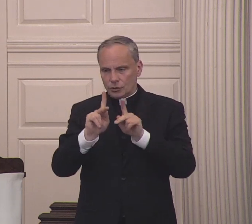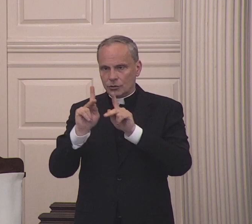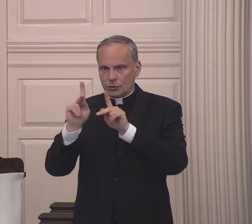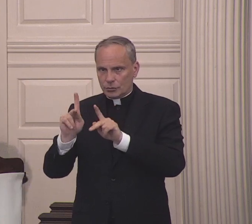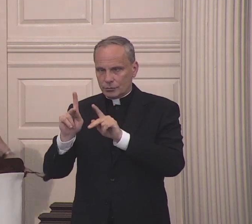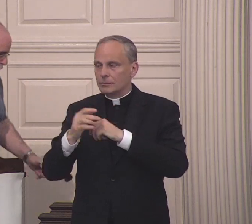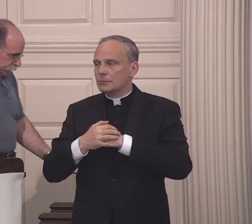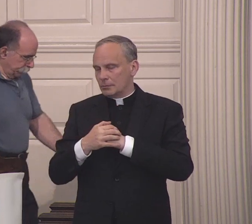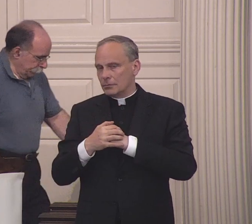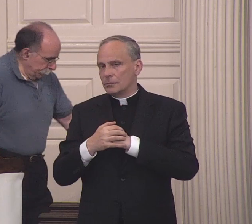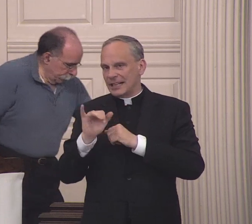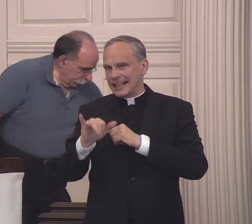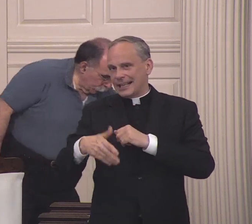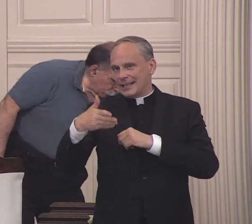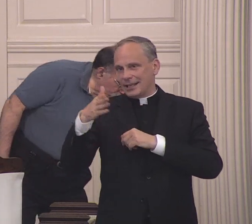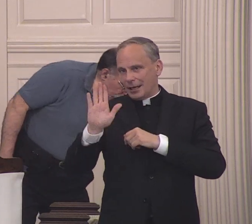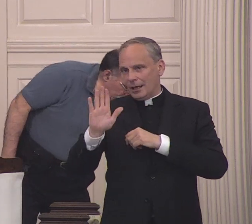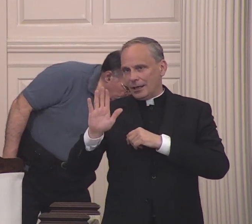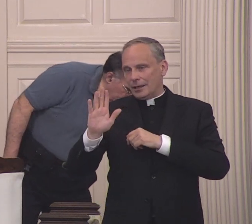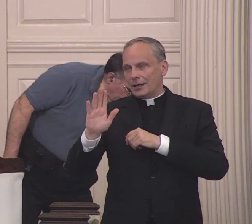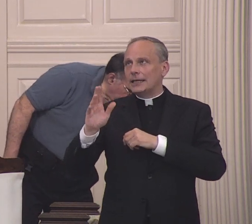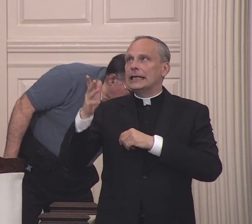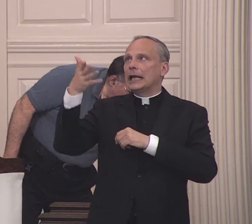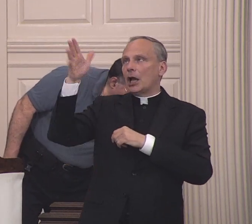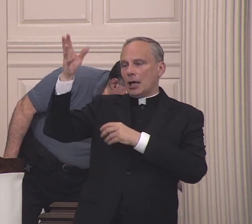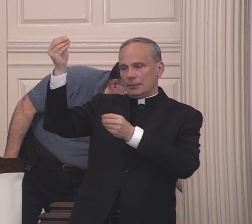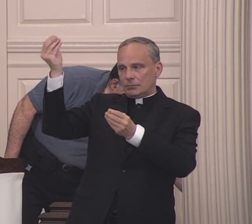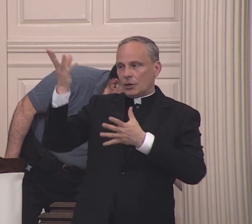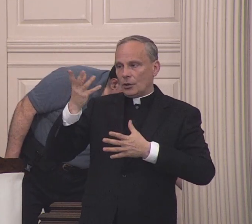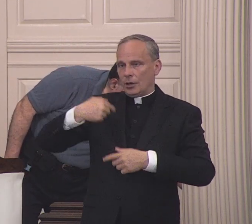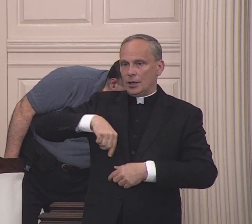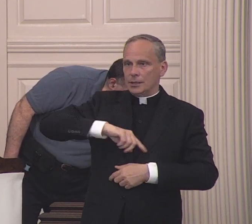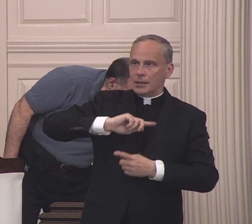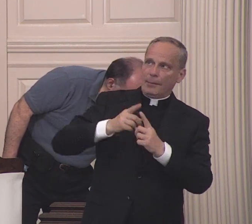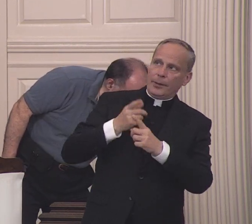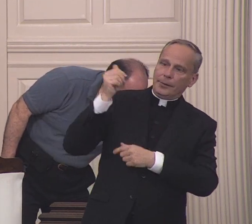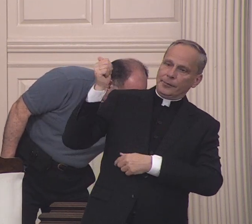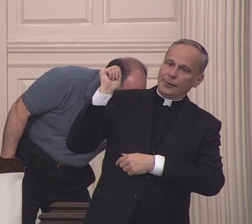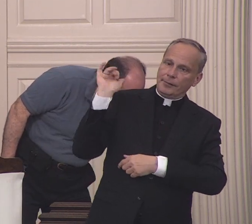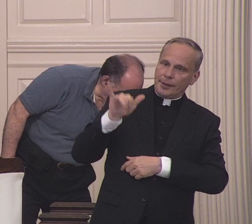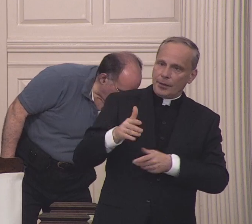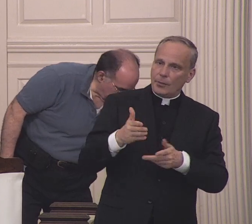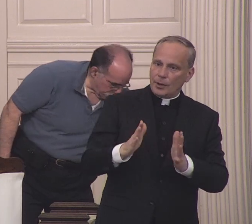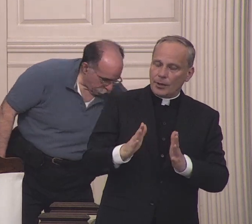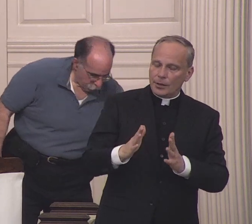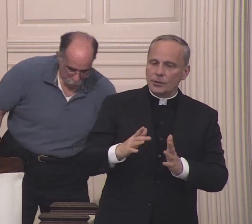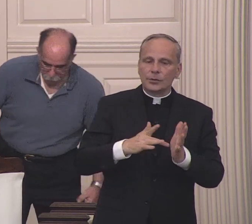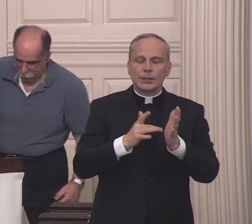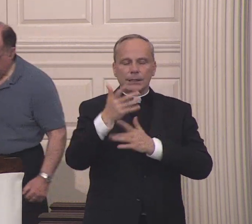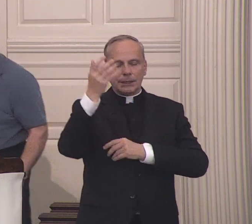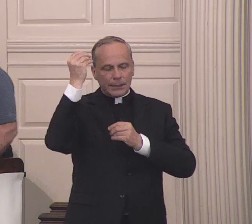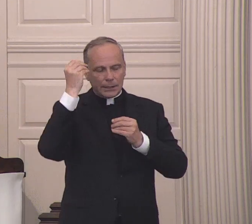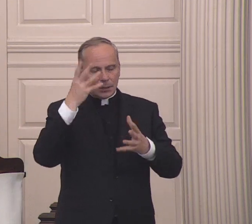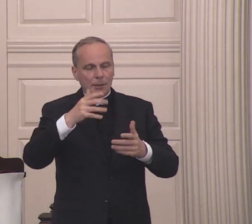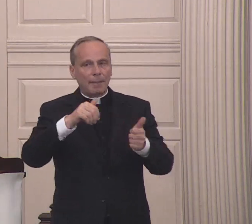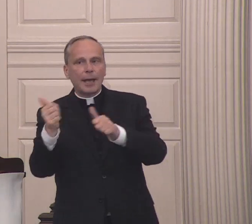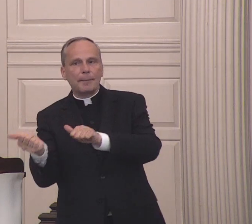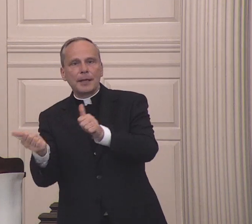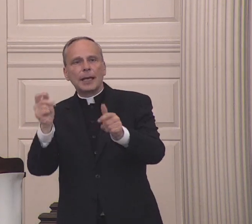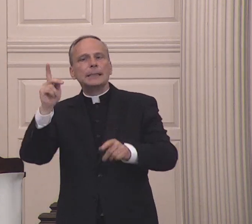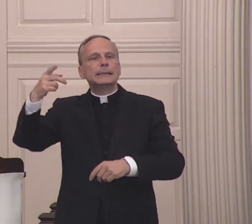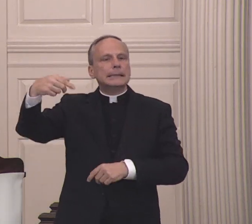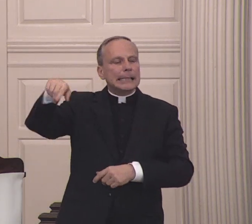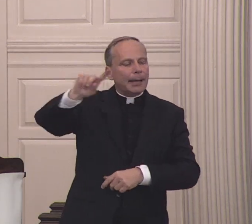in Revelation. And so Jesus himself says, "Baptize them in the name of the Father, and of the